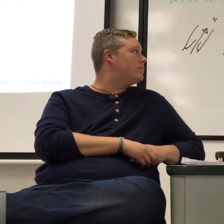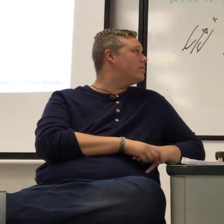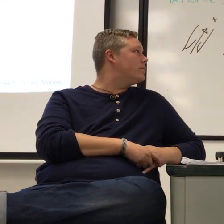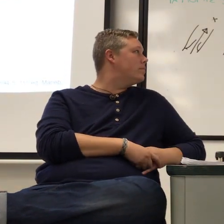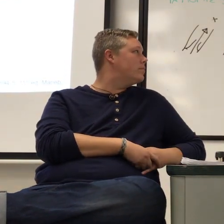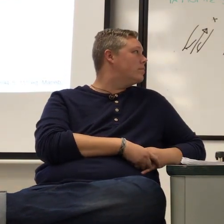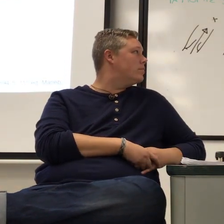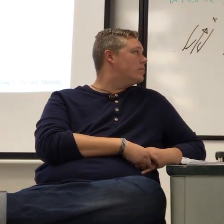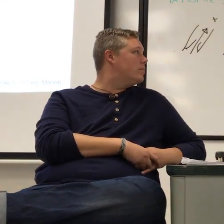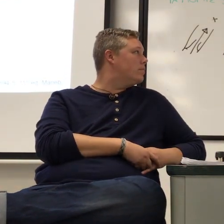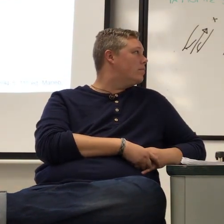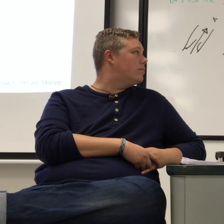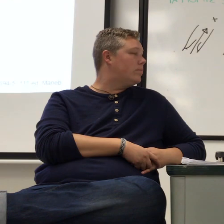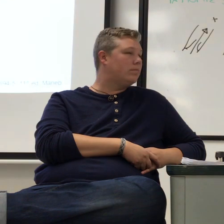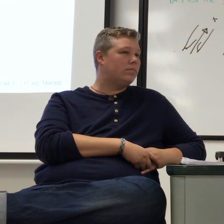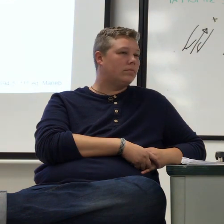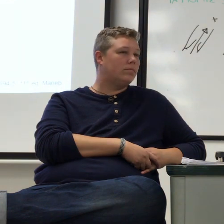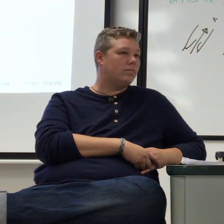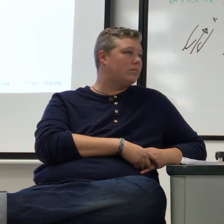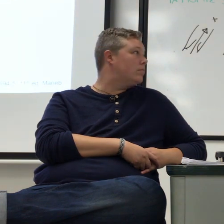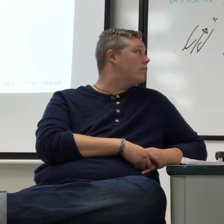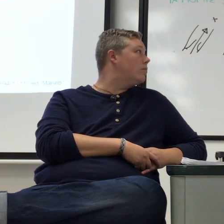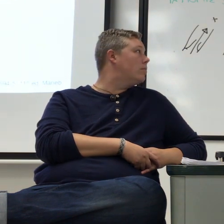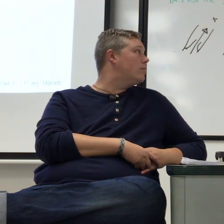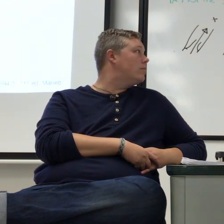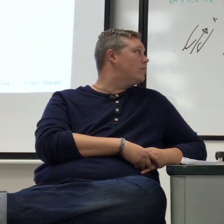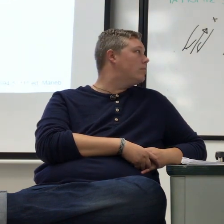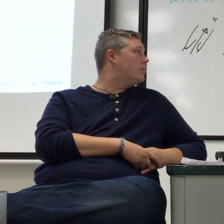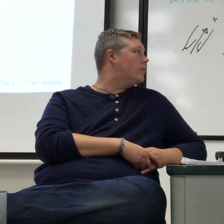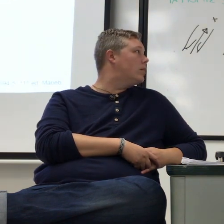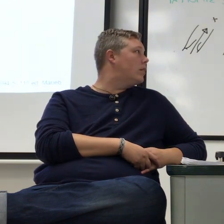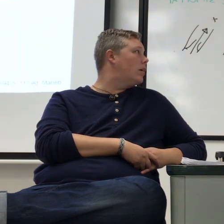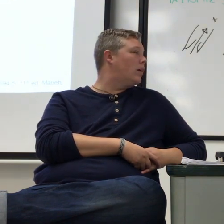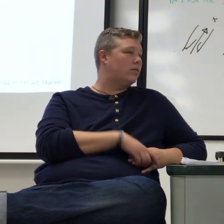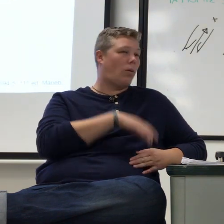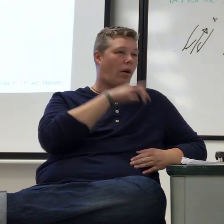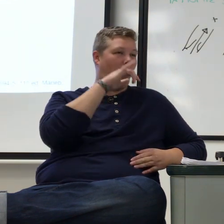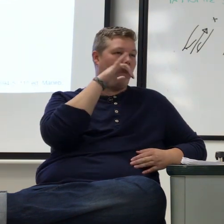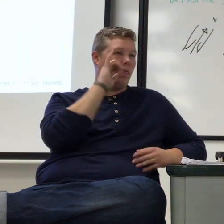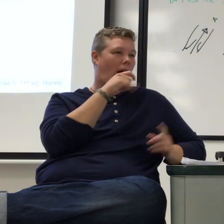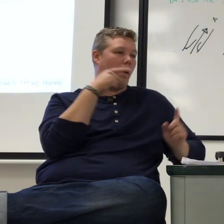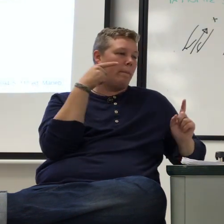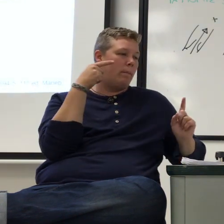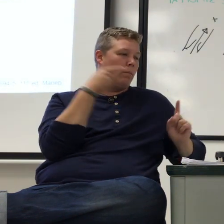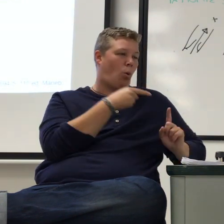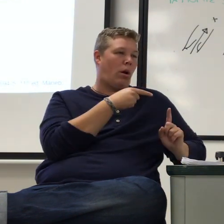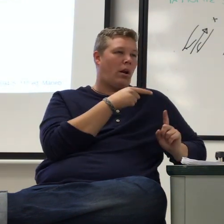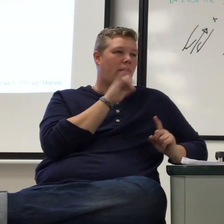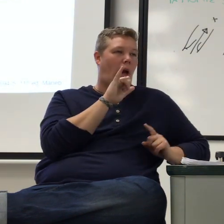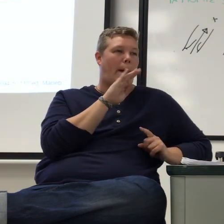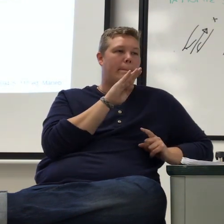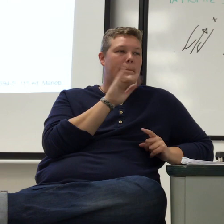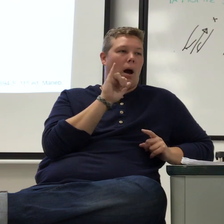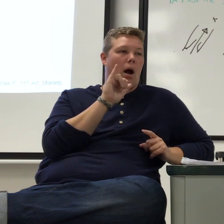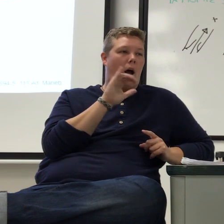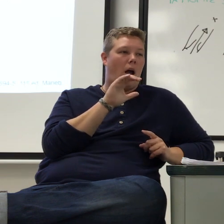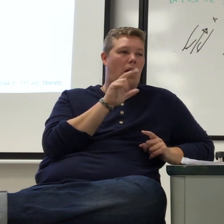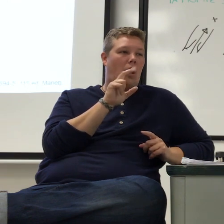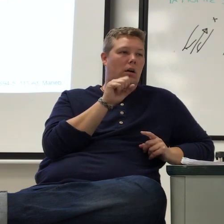here. Boom. All right, so at this point, right there, that's when the bicuspid valve reopens.